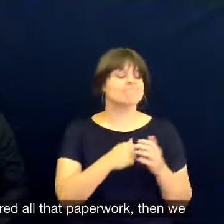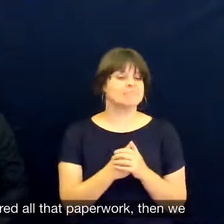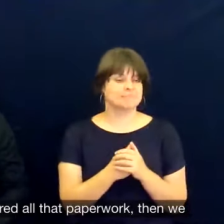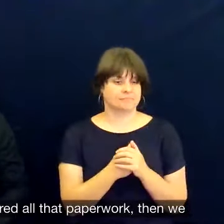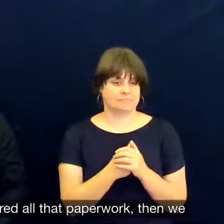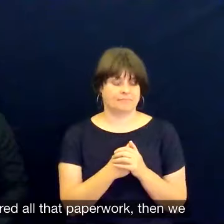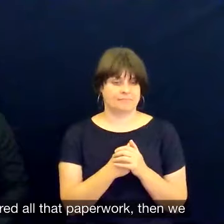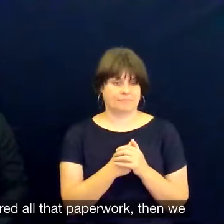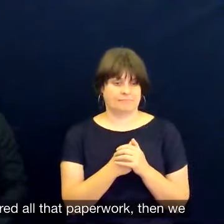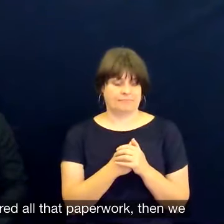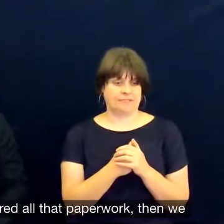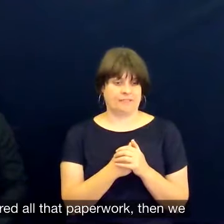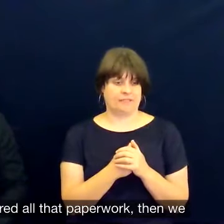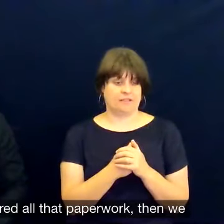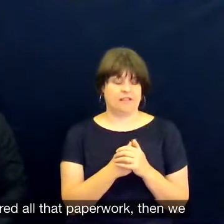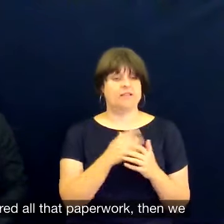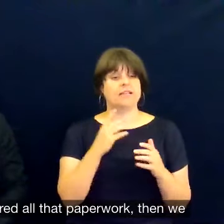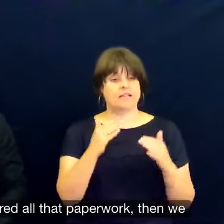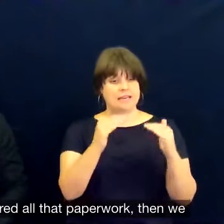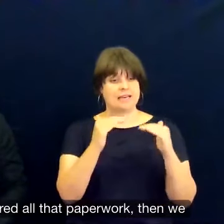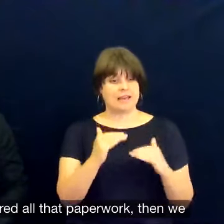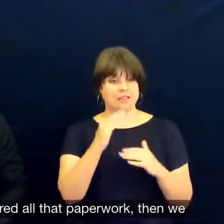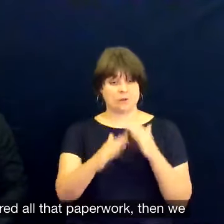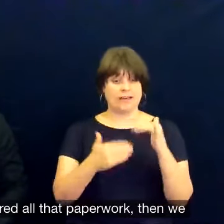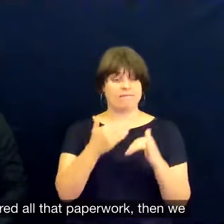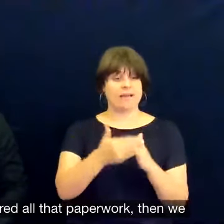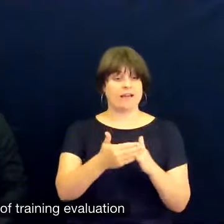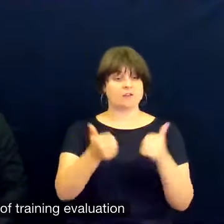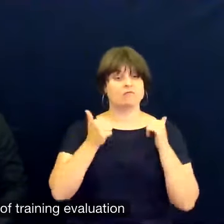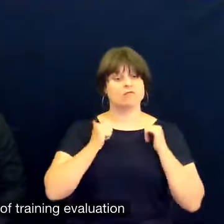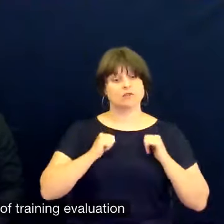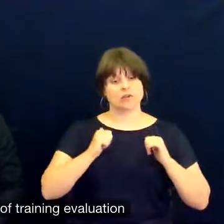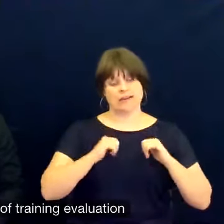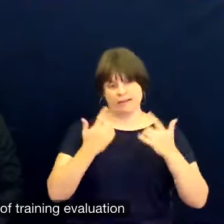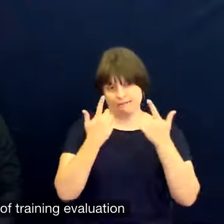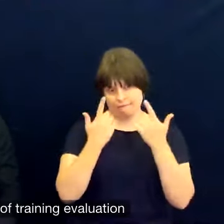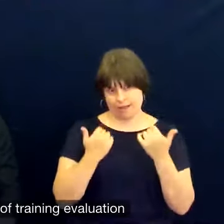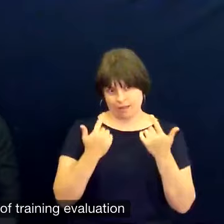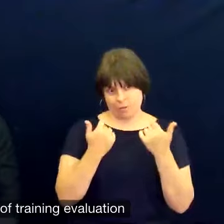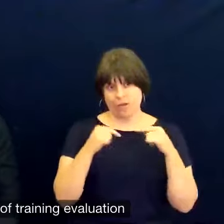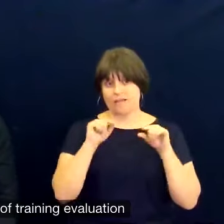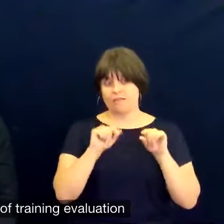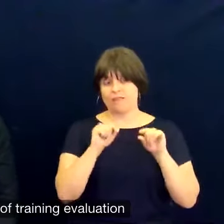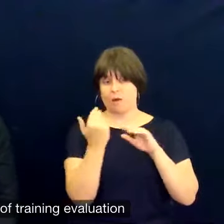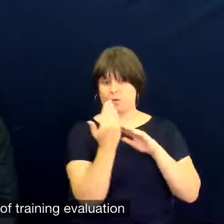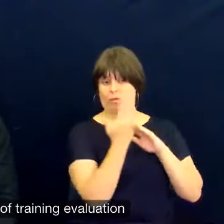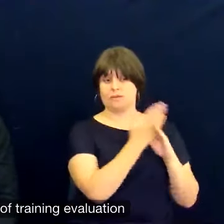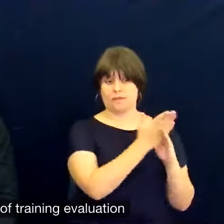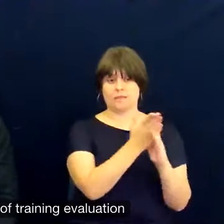of training evaluation. So we will send this out to